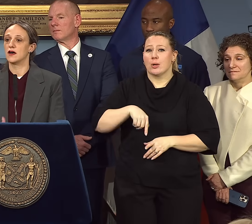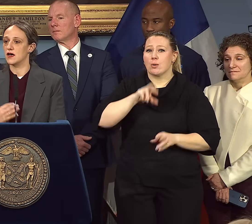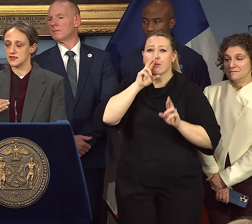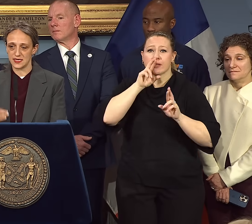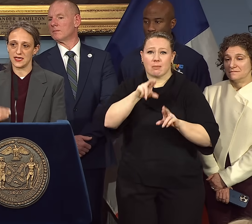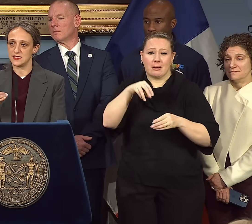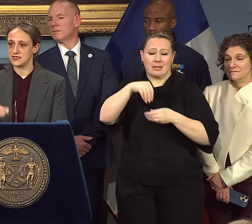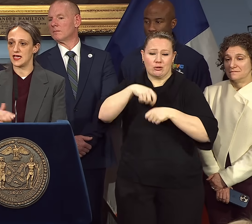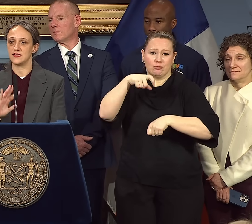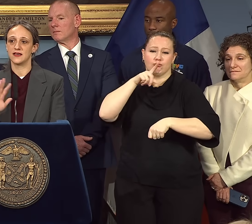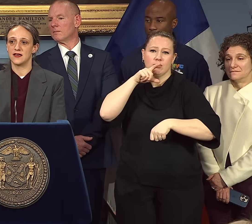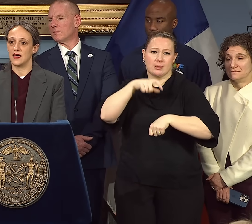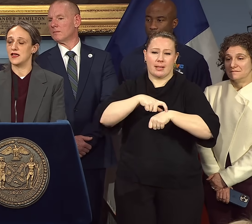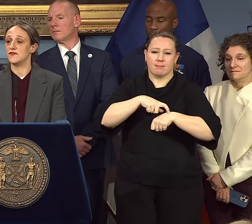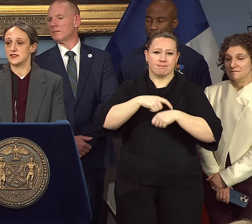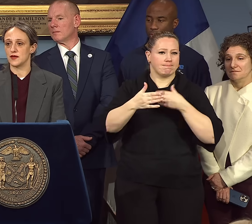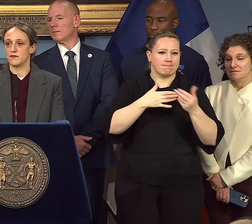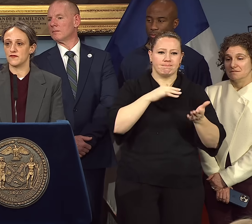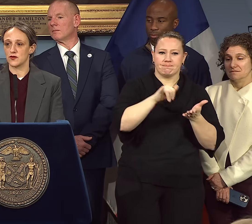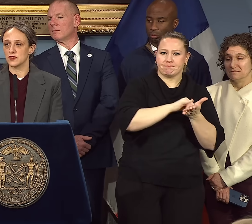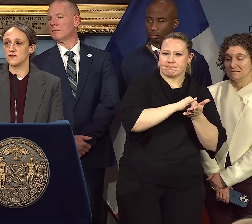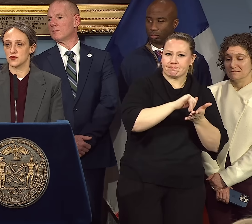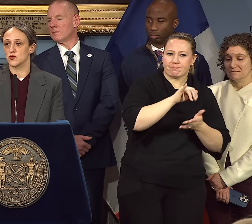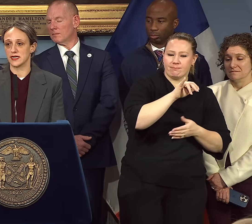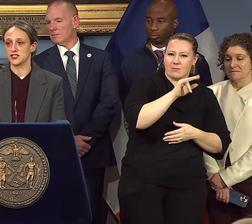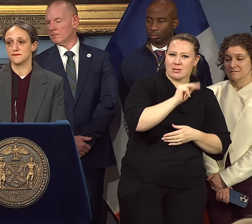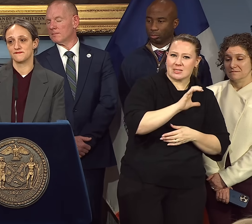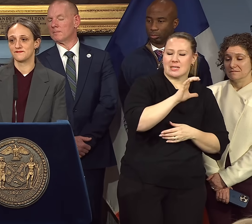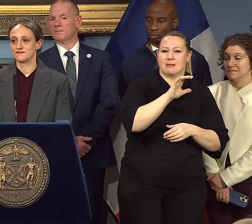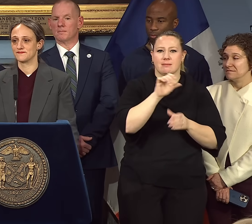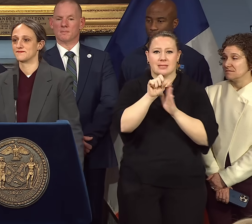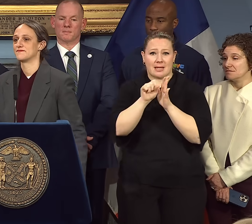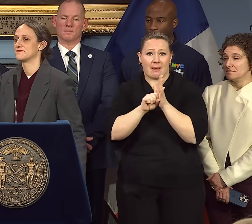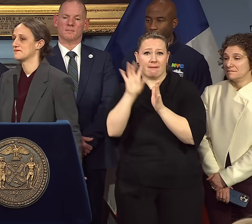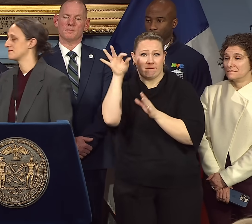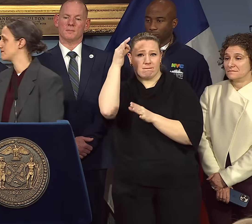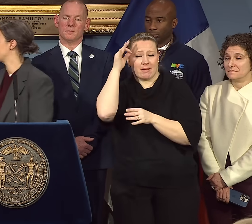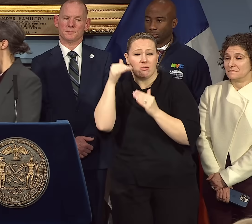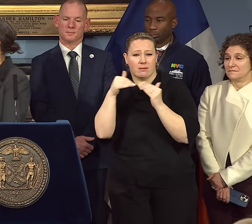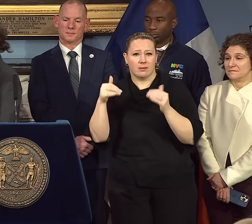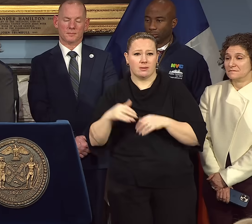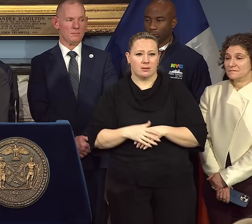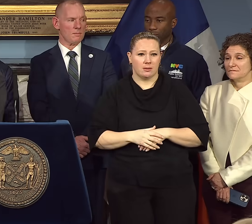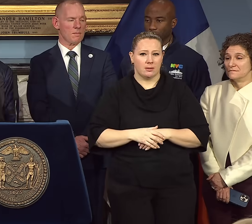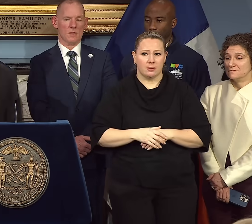happening, city, state, even some federal-level coordination.